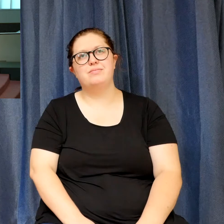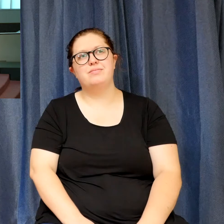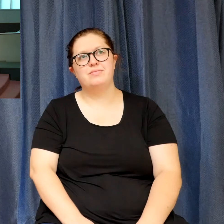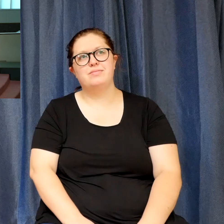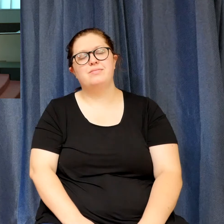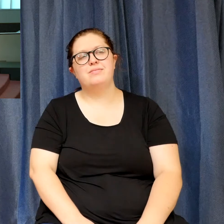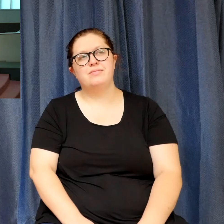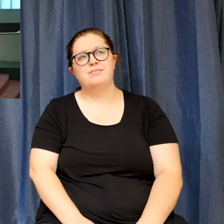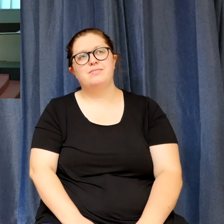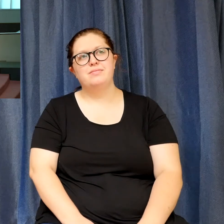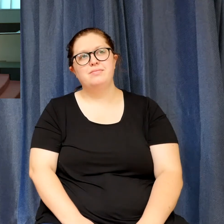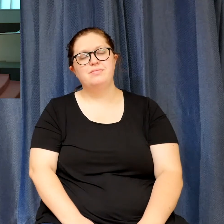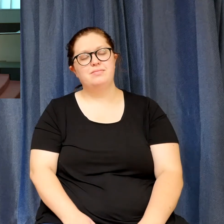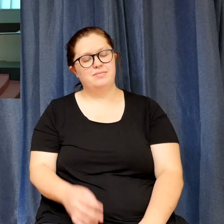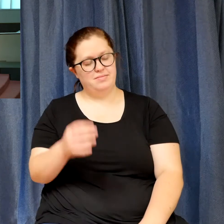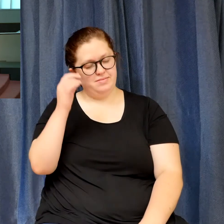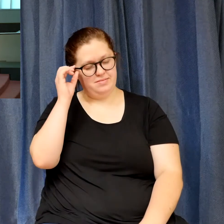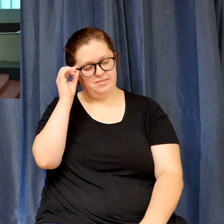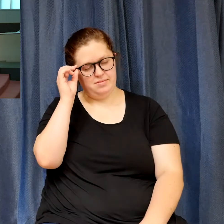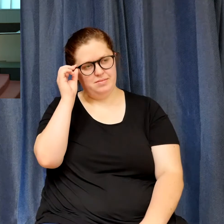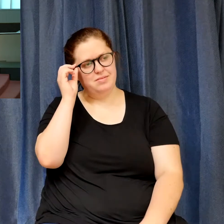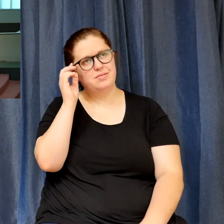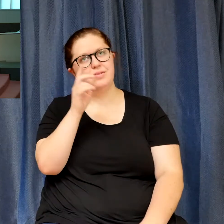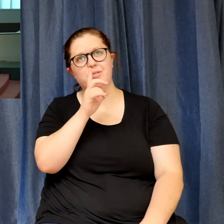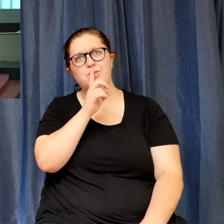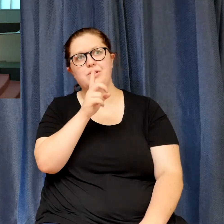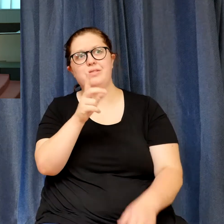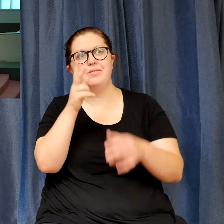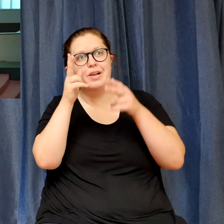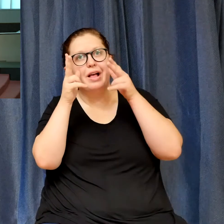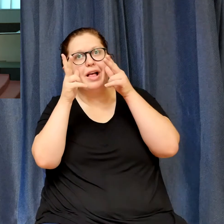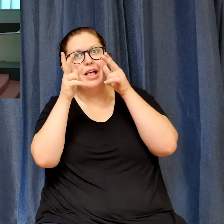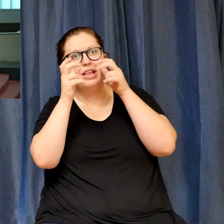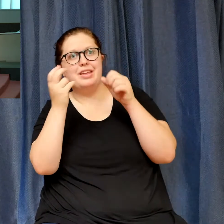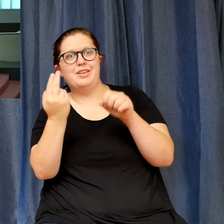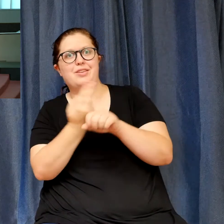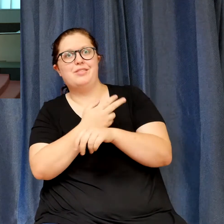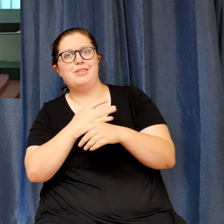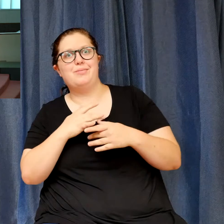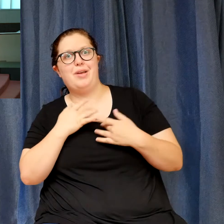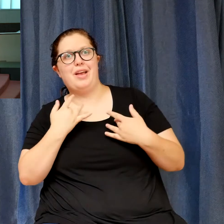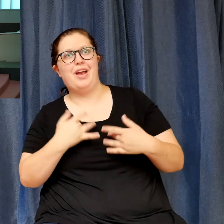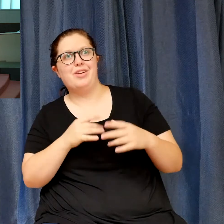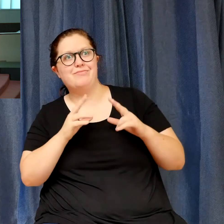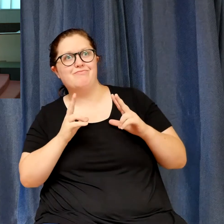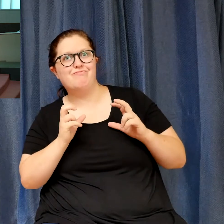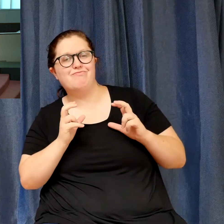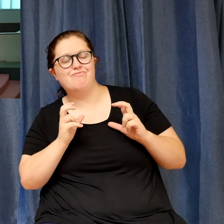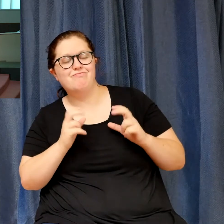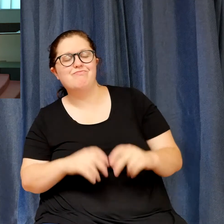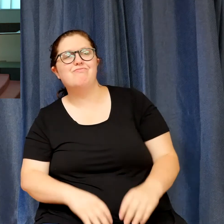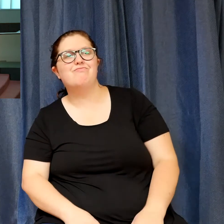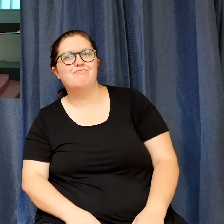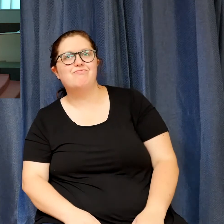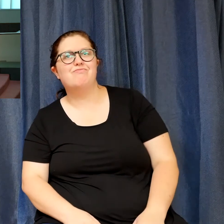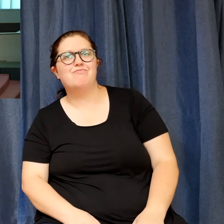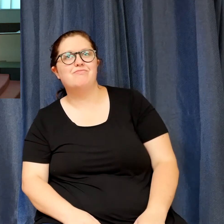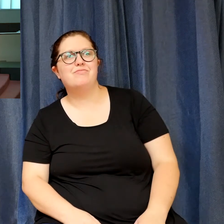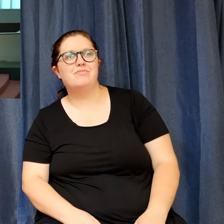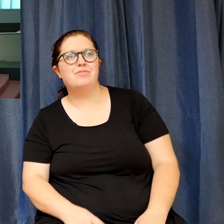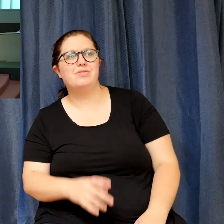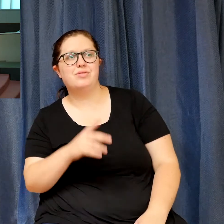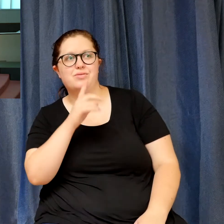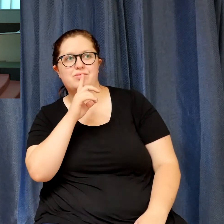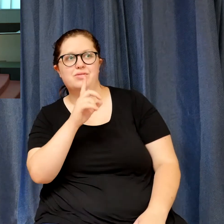spent a lot of my time listening with the ear of my heart. That is where